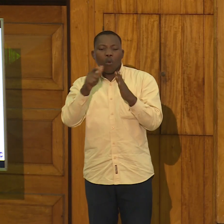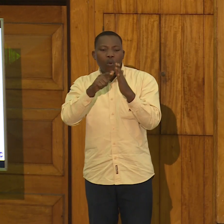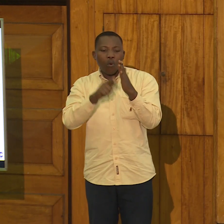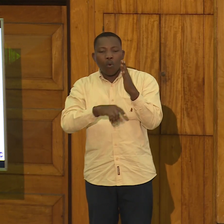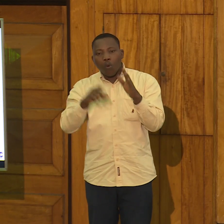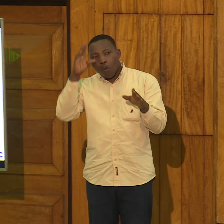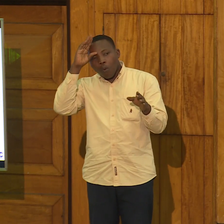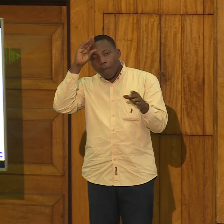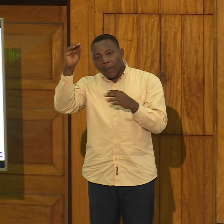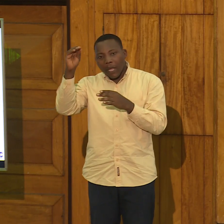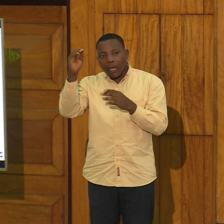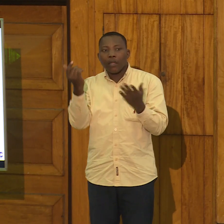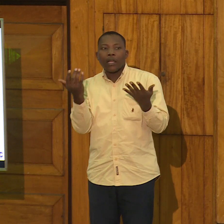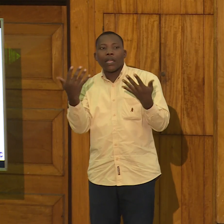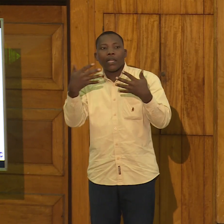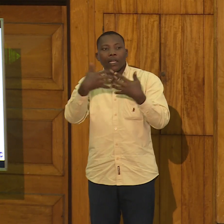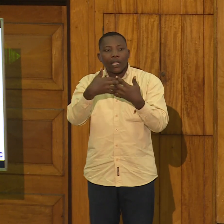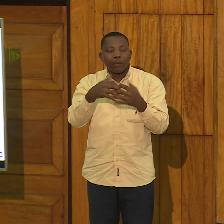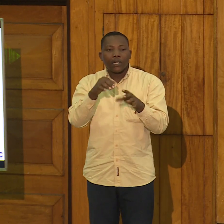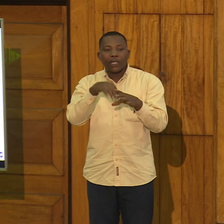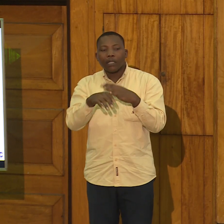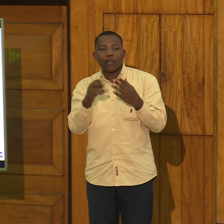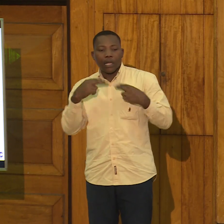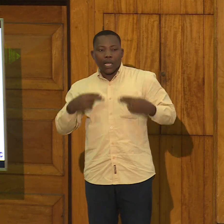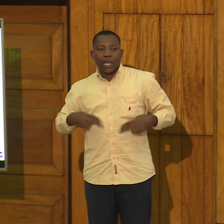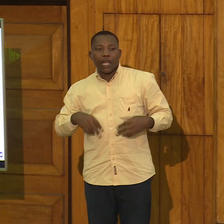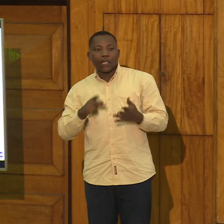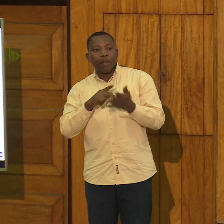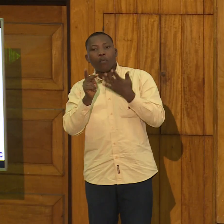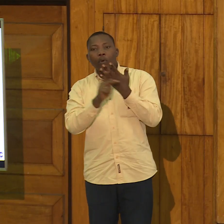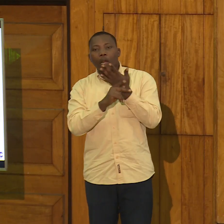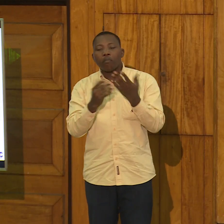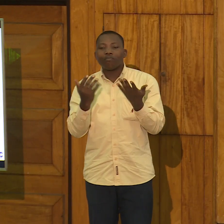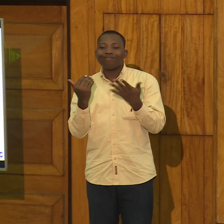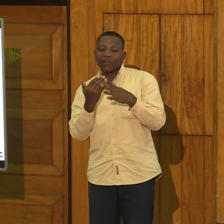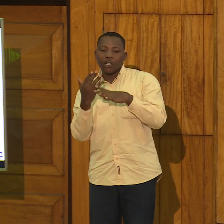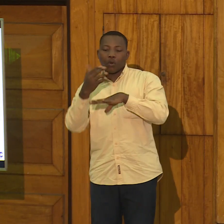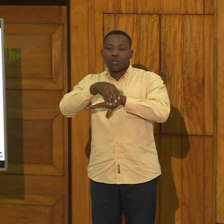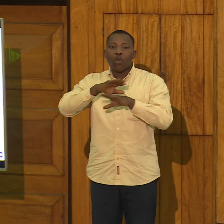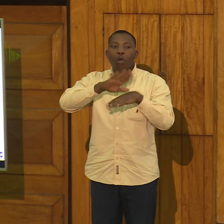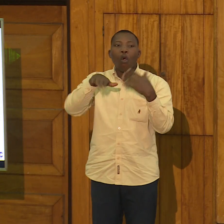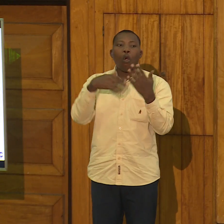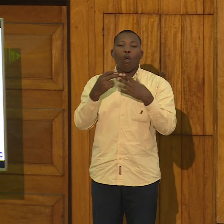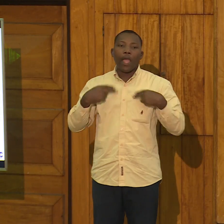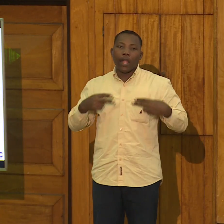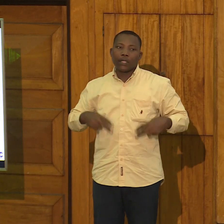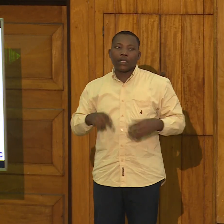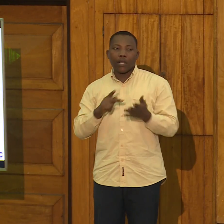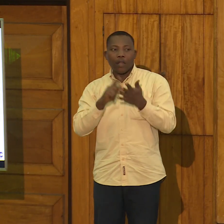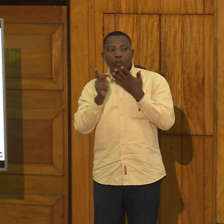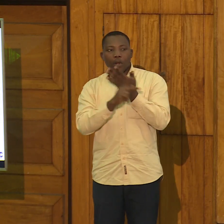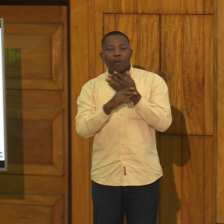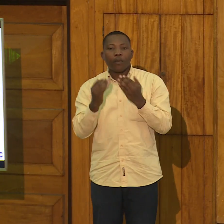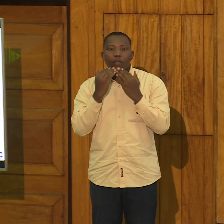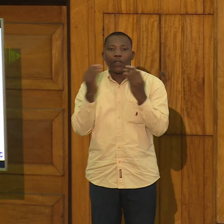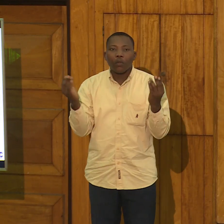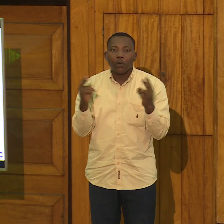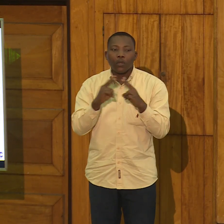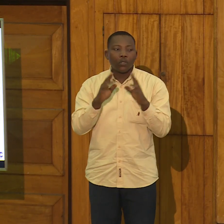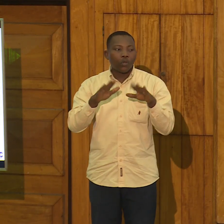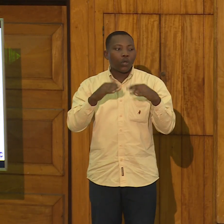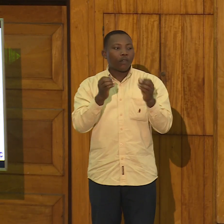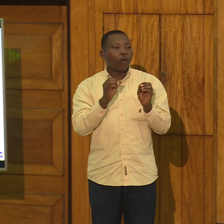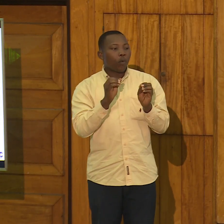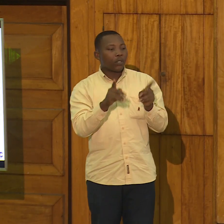engagement in health programs, across all health programs. Thank you. So I'll give this opportunity